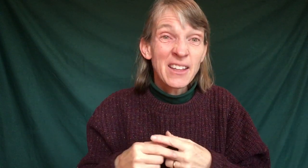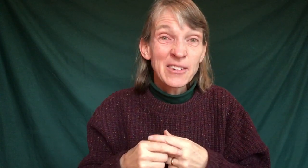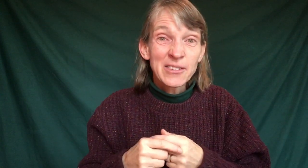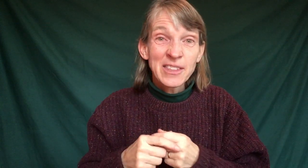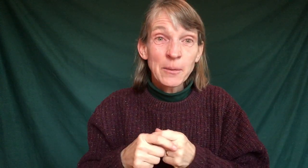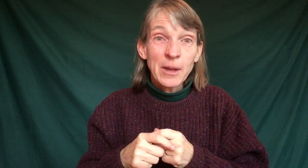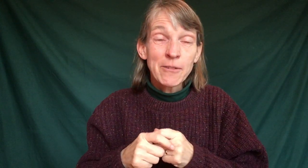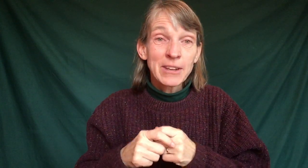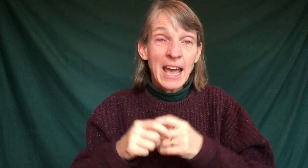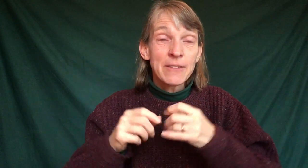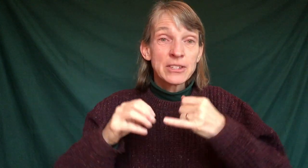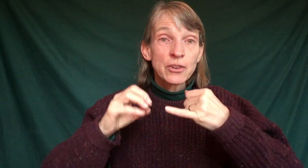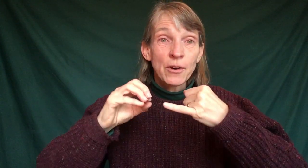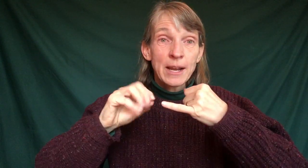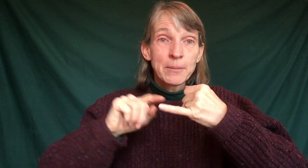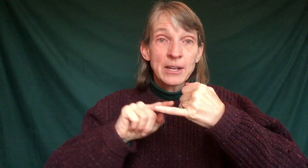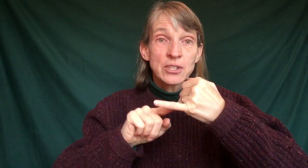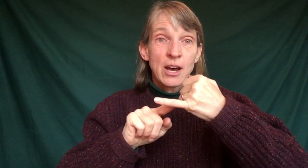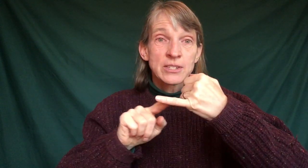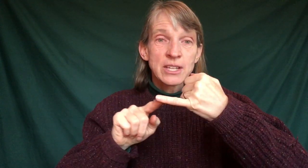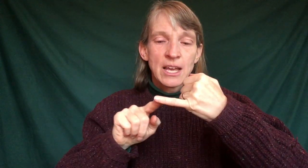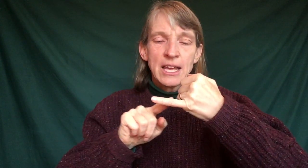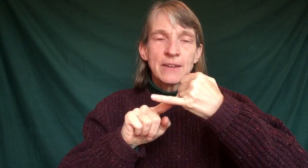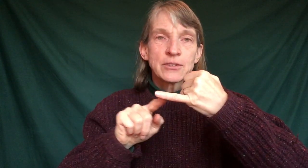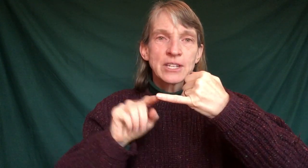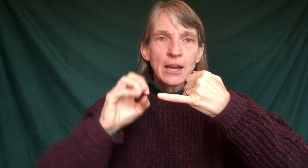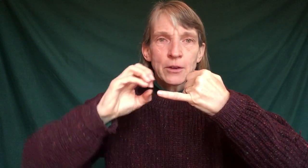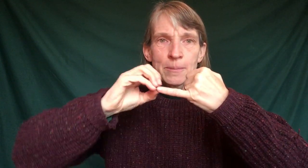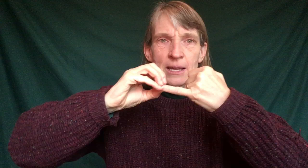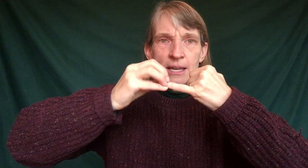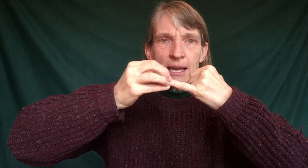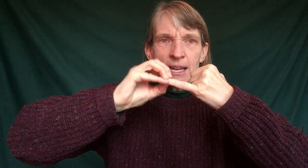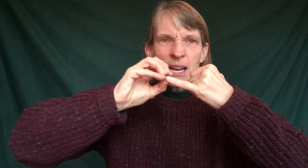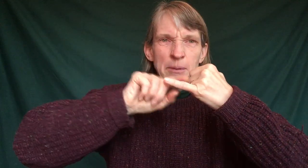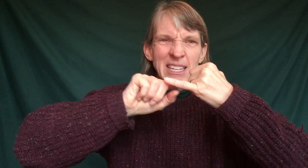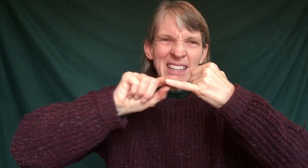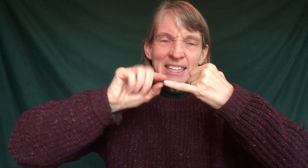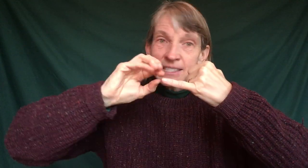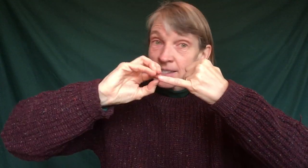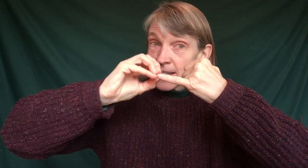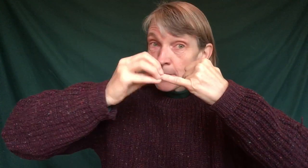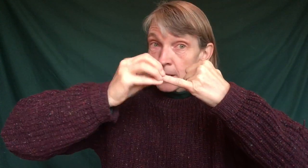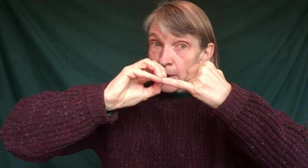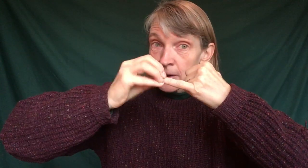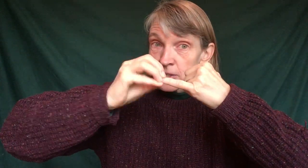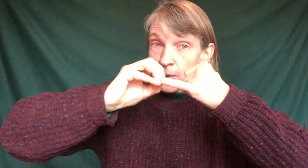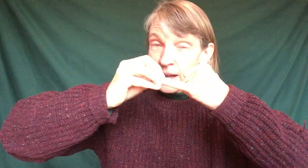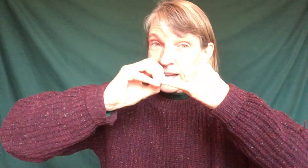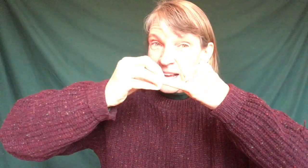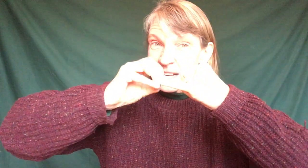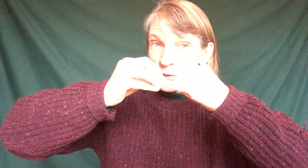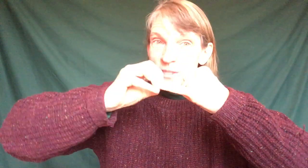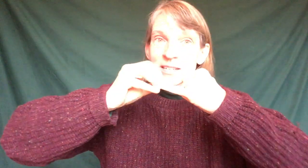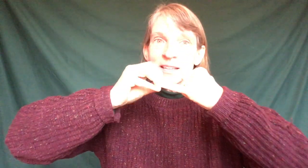Another thing we often have is cranberry sauce. If you stick out your pinky and kind of pretend like it's a stem that a berry is growing on, and kind of twist it like